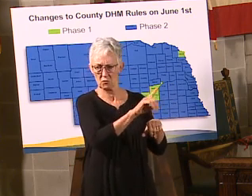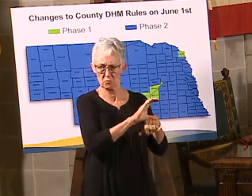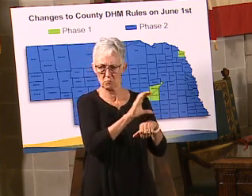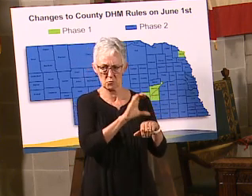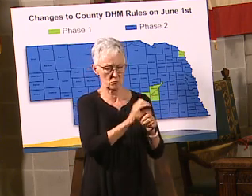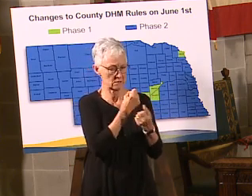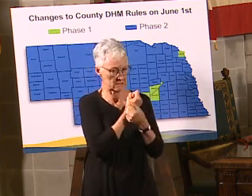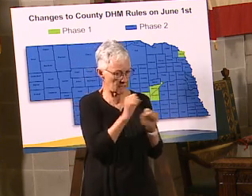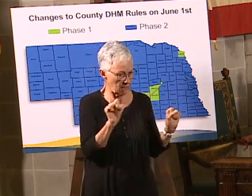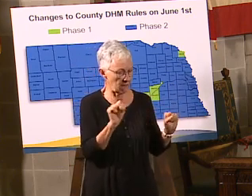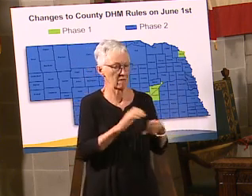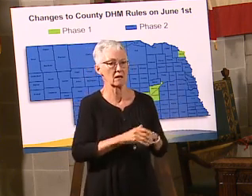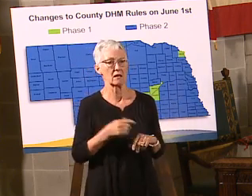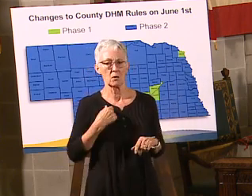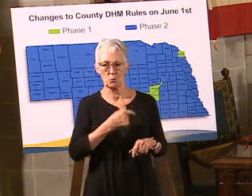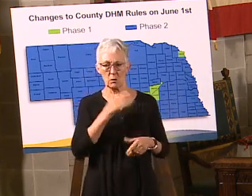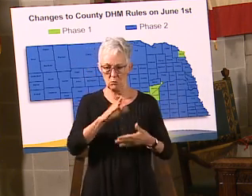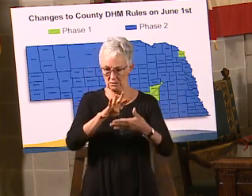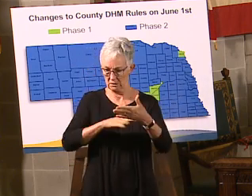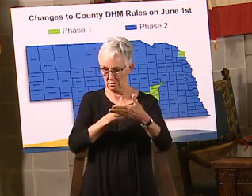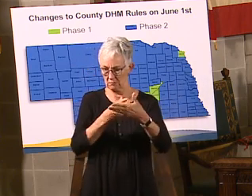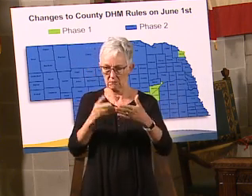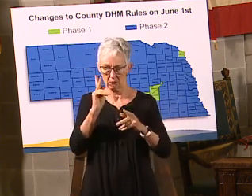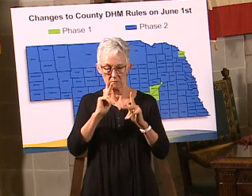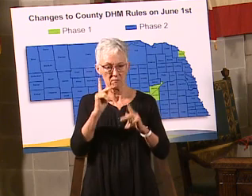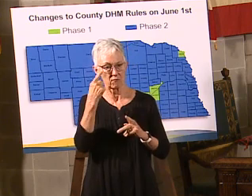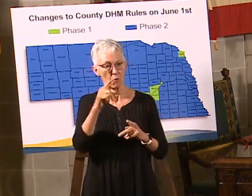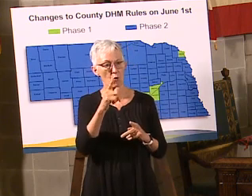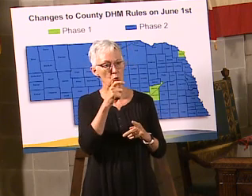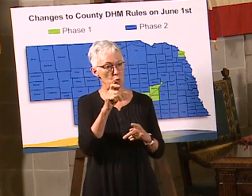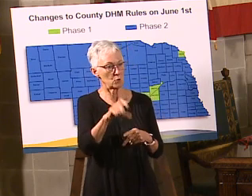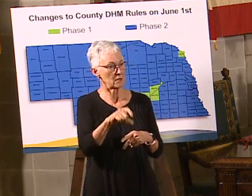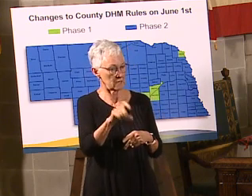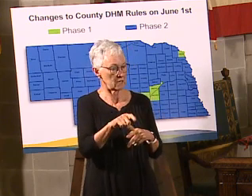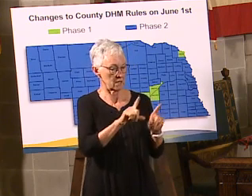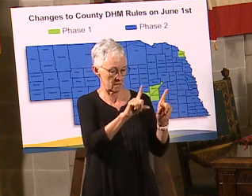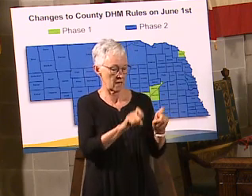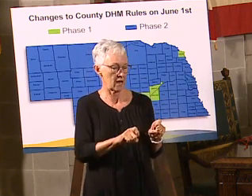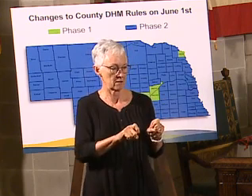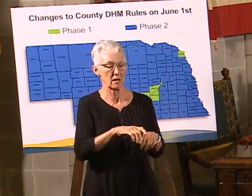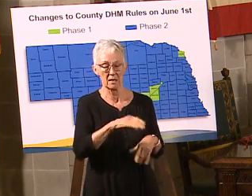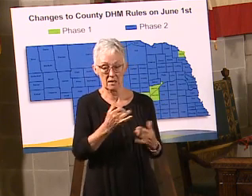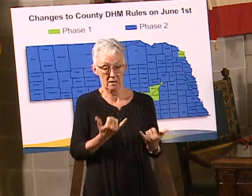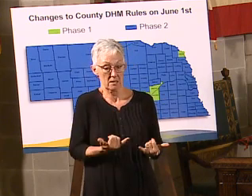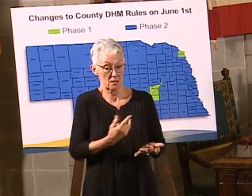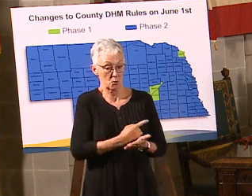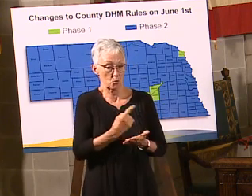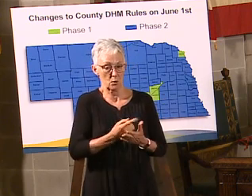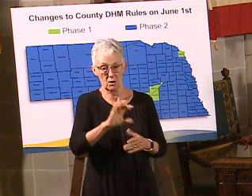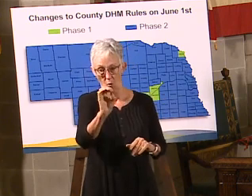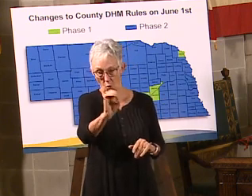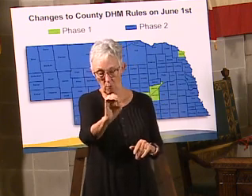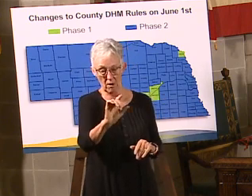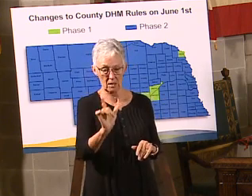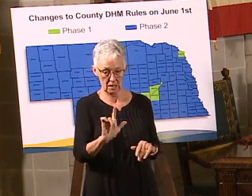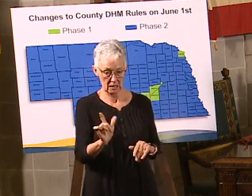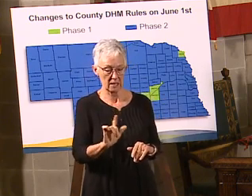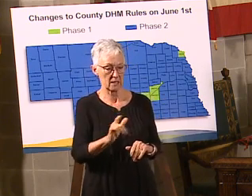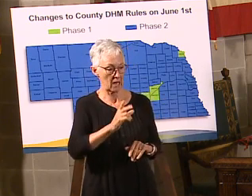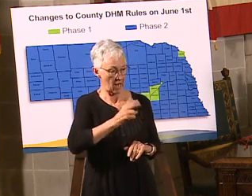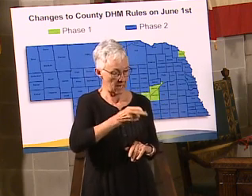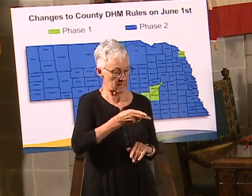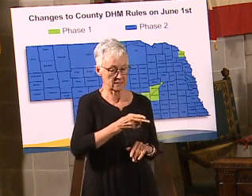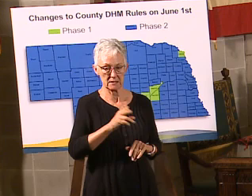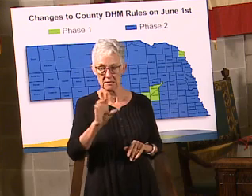And we are this week in Omaha, Lincoln, Hastings, Kearney, York, Seward, Beatrice, and